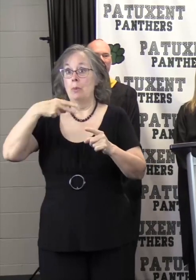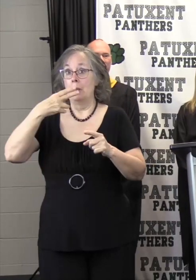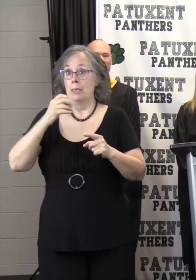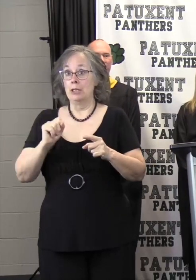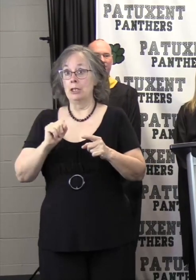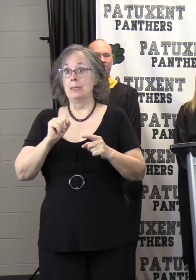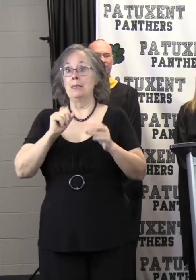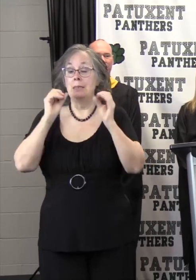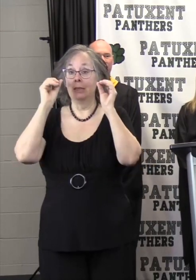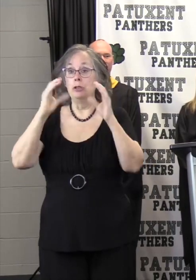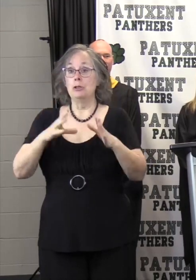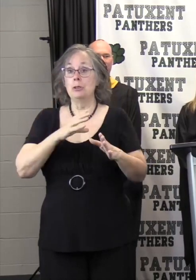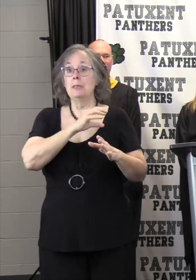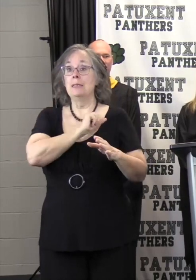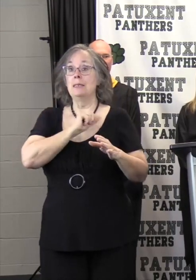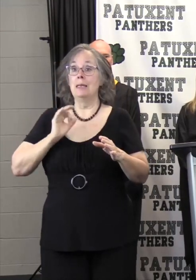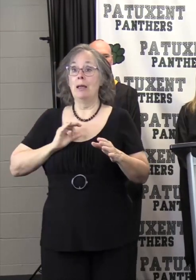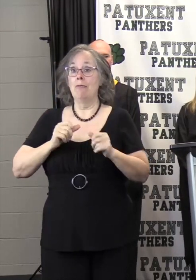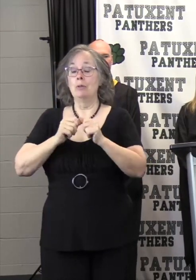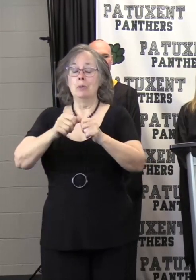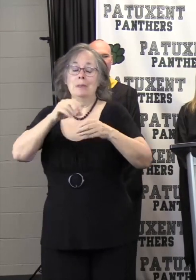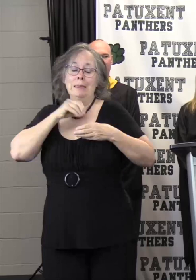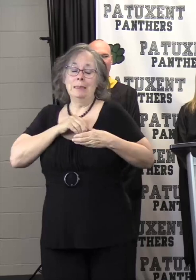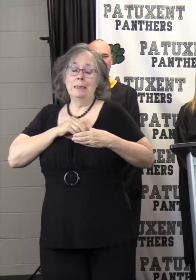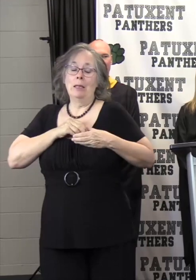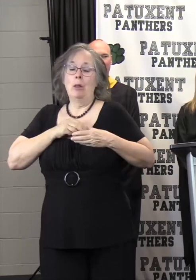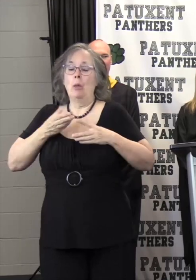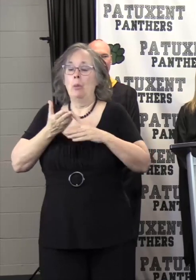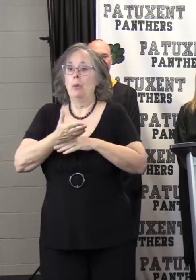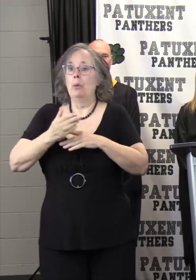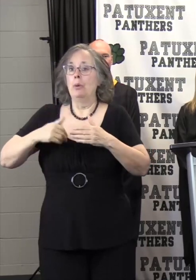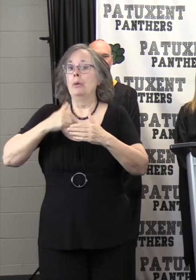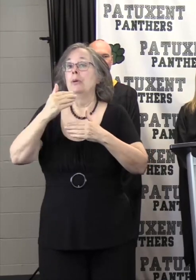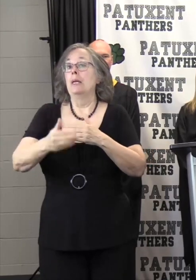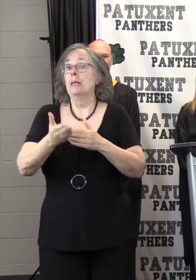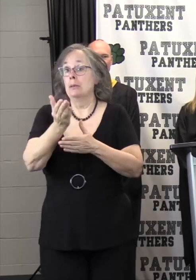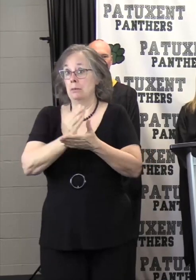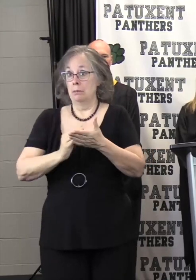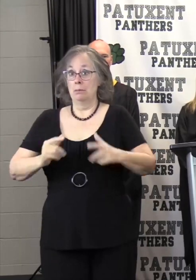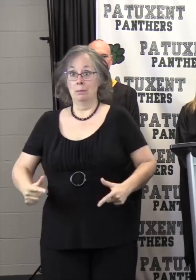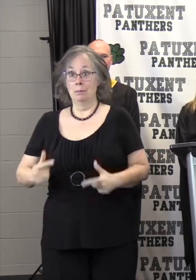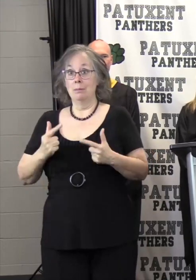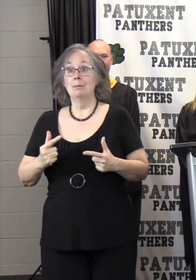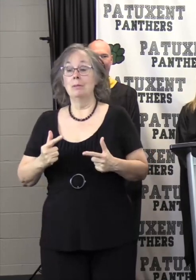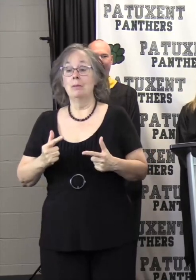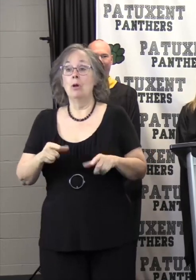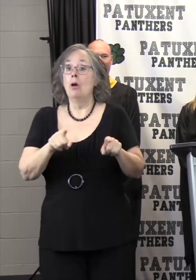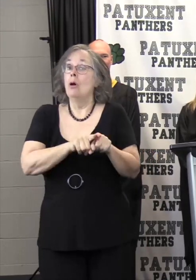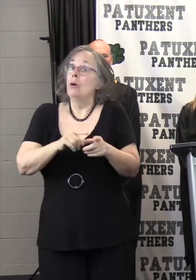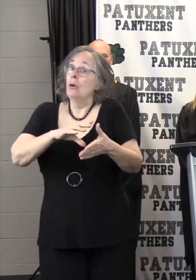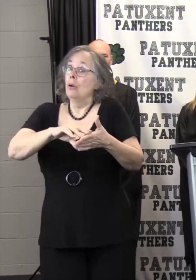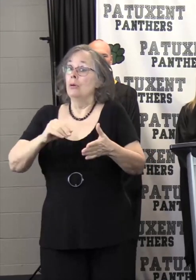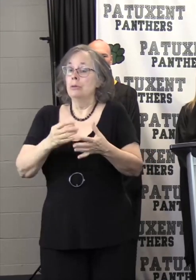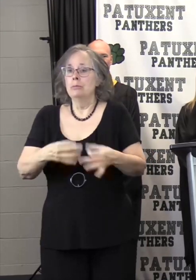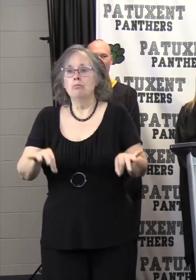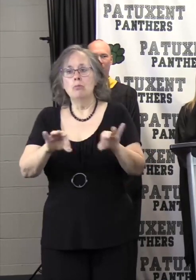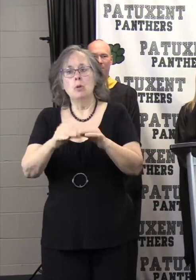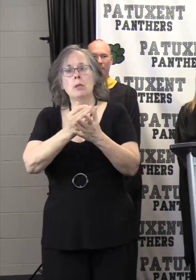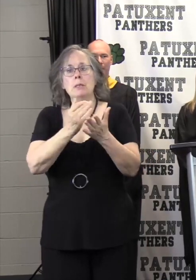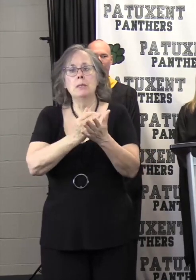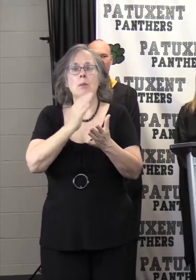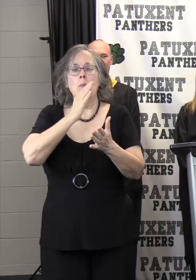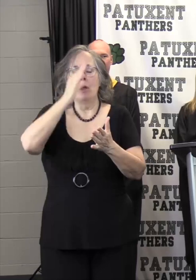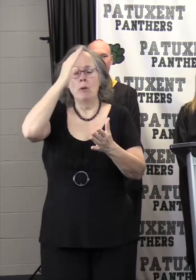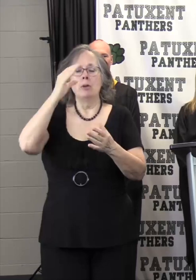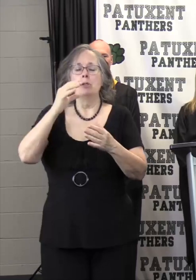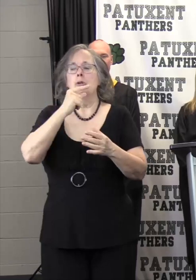and staff will remain with you as you begin the next phase of your life. You have also learned valuable lessons from parents,